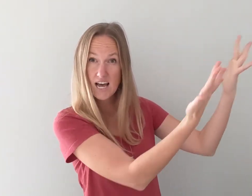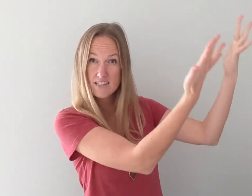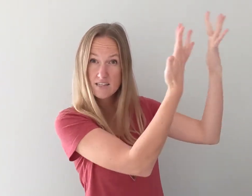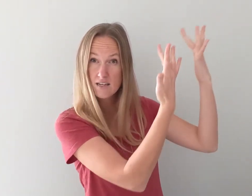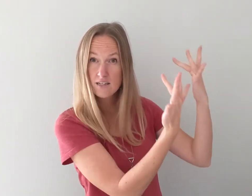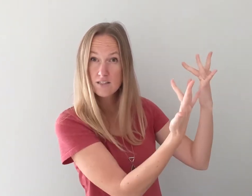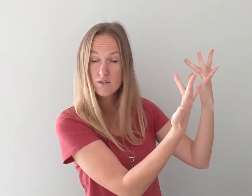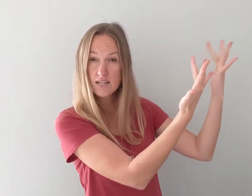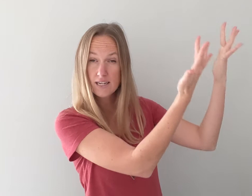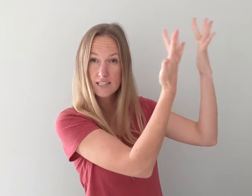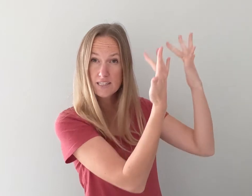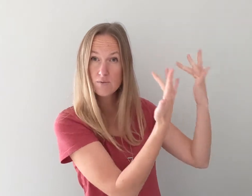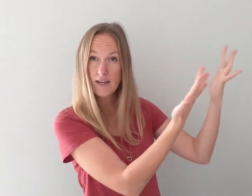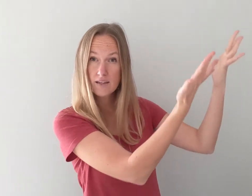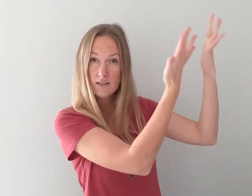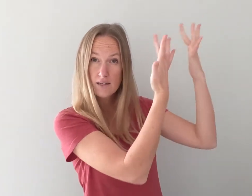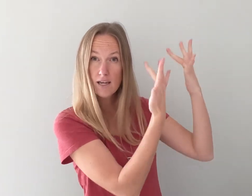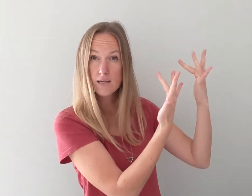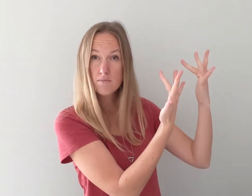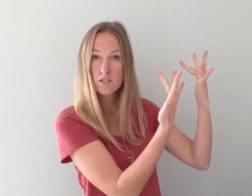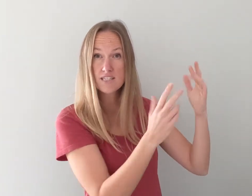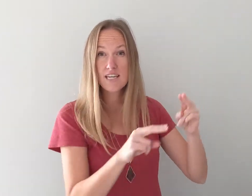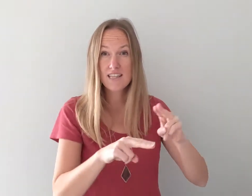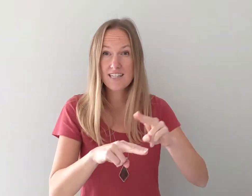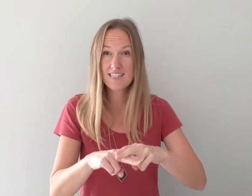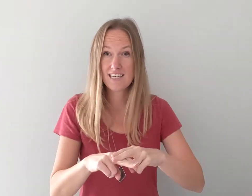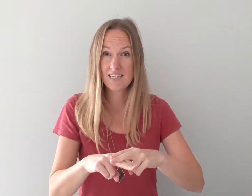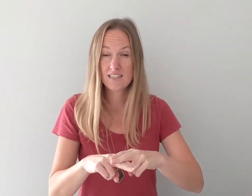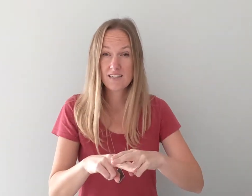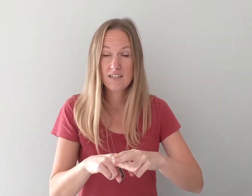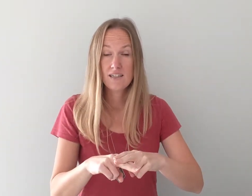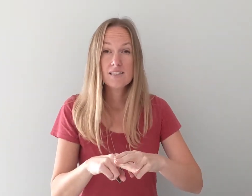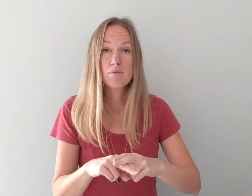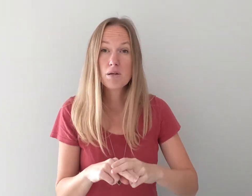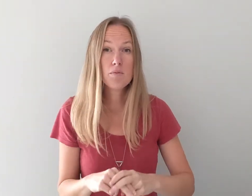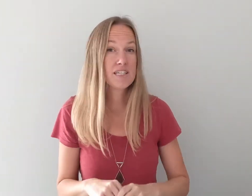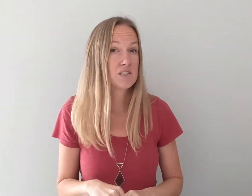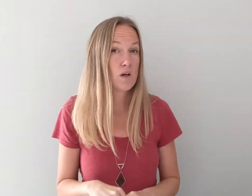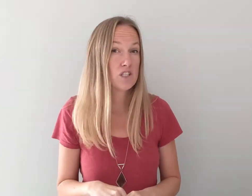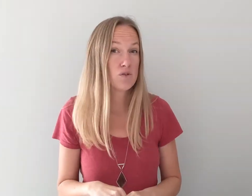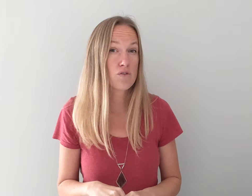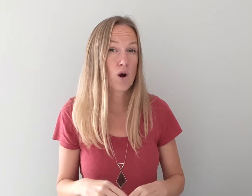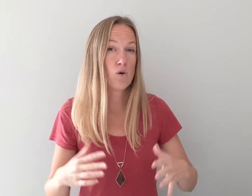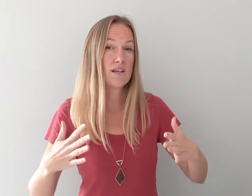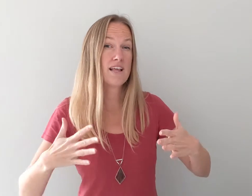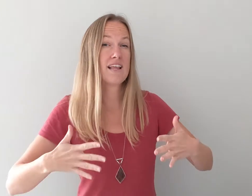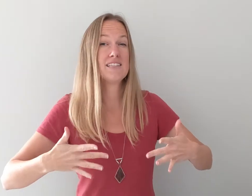us. So we're signing it this way, okay? Mercy and then seat. Some people might just want to do throne, and then that's